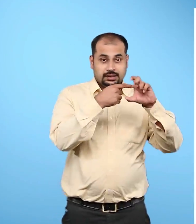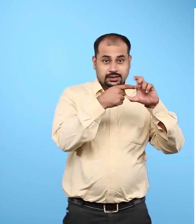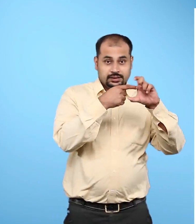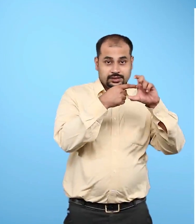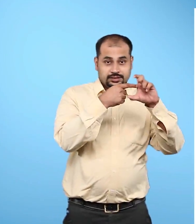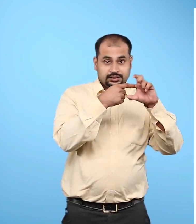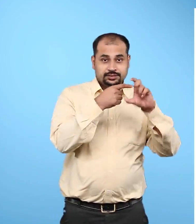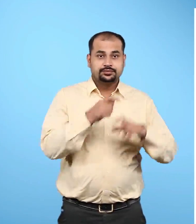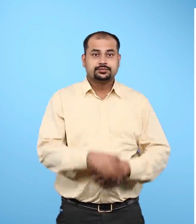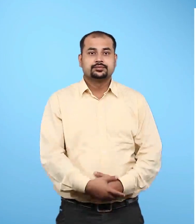E.